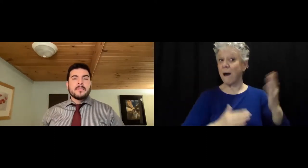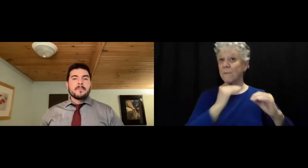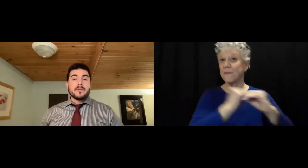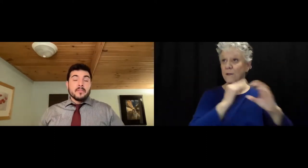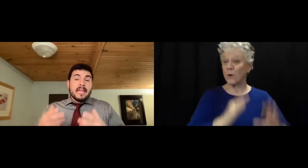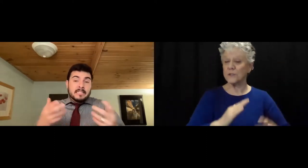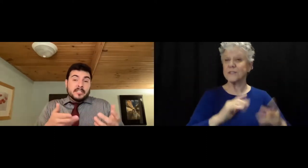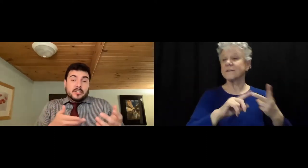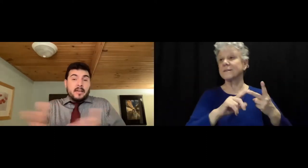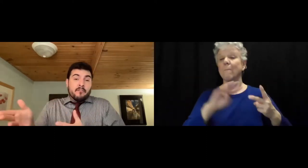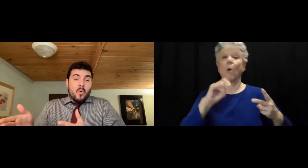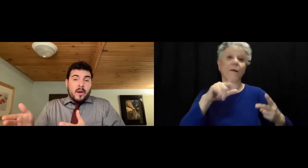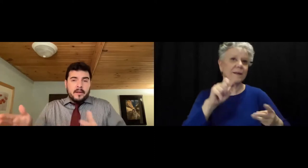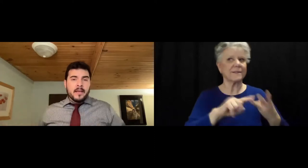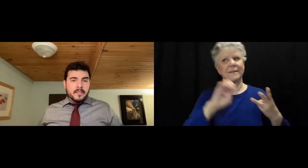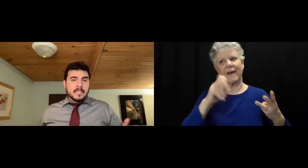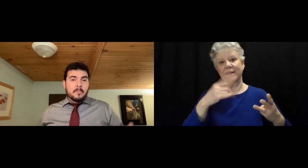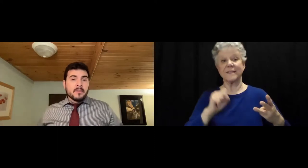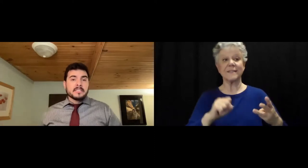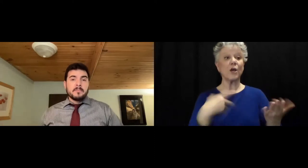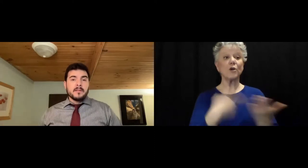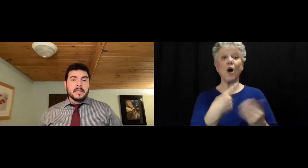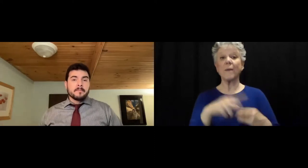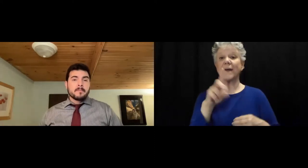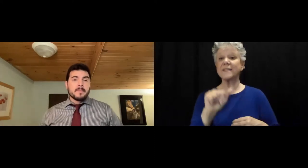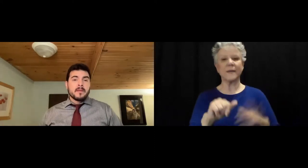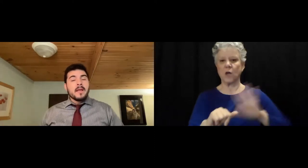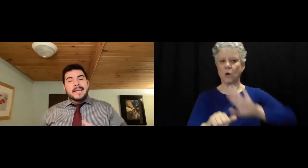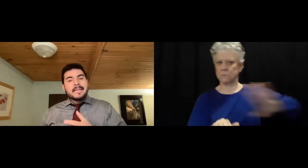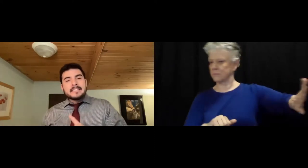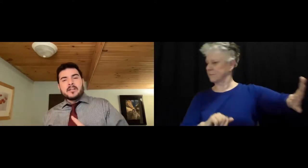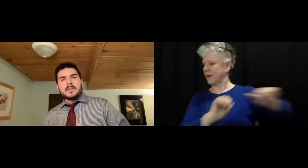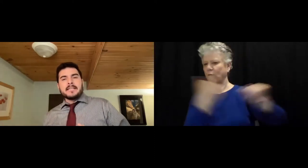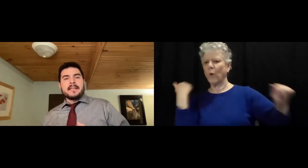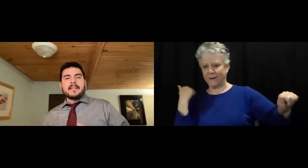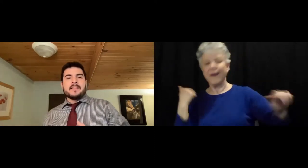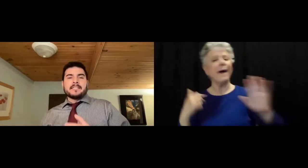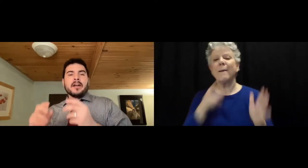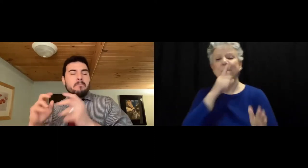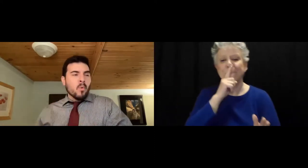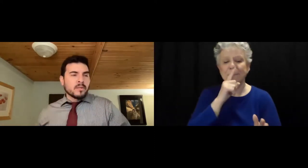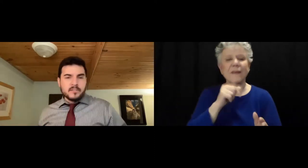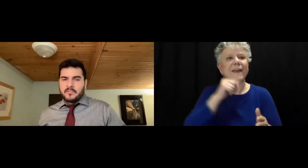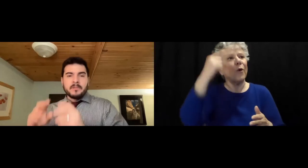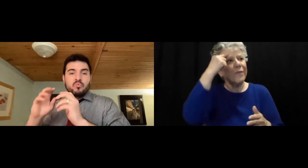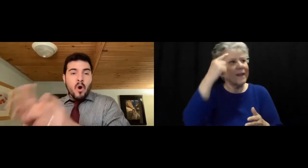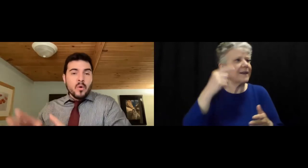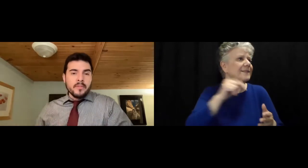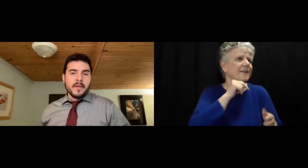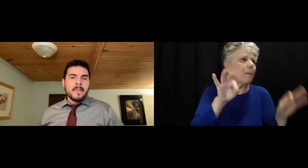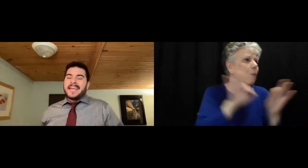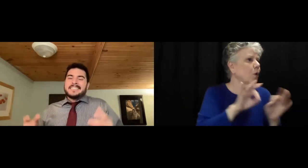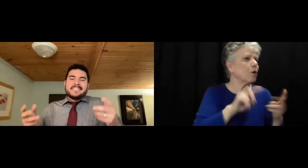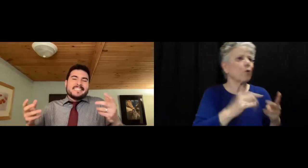ethicists, they intentionally avoid the topic of disability. Not necessarily because they think it's unimportant or there's something wrong